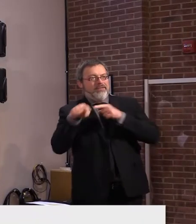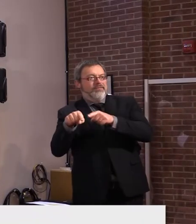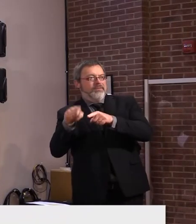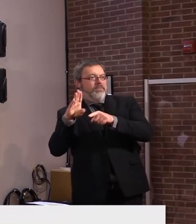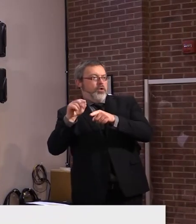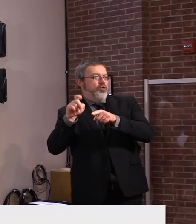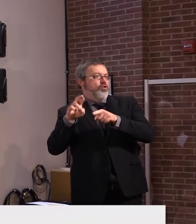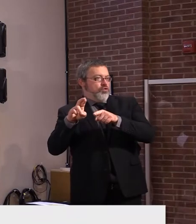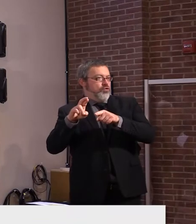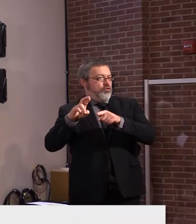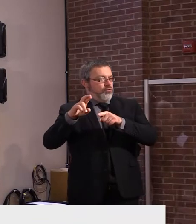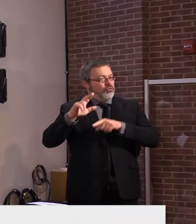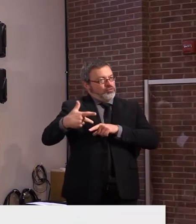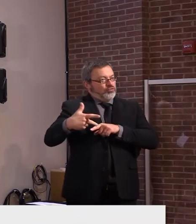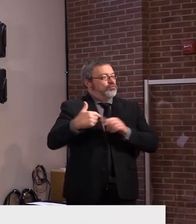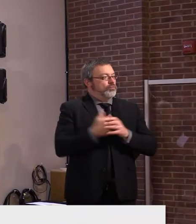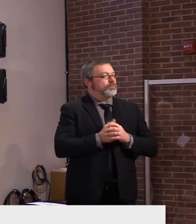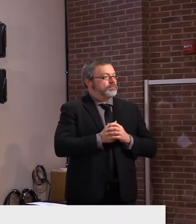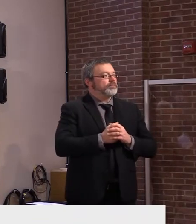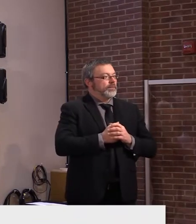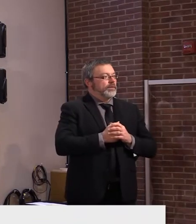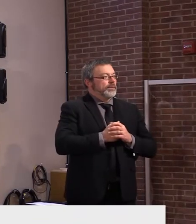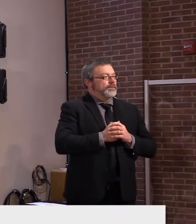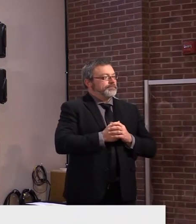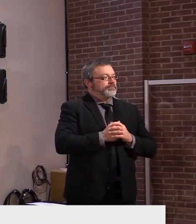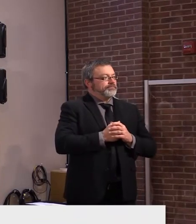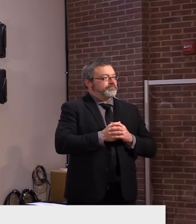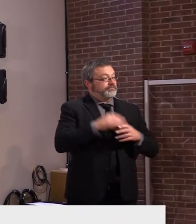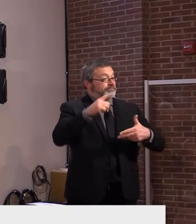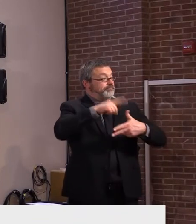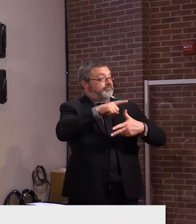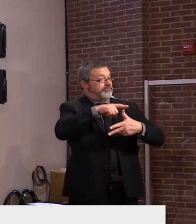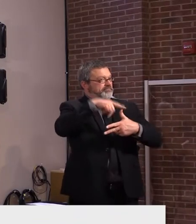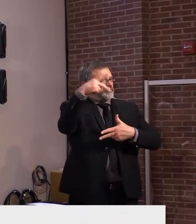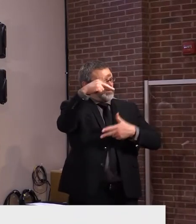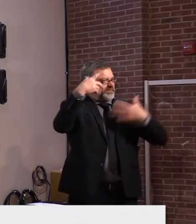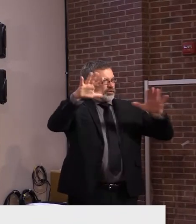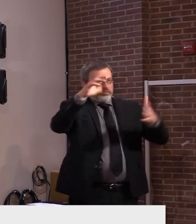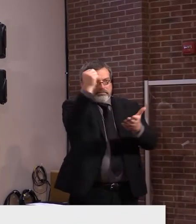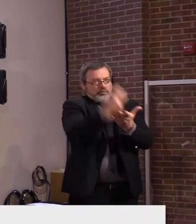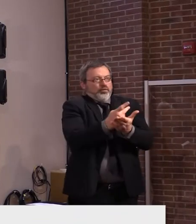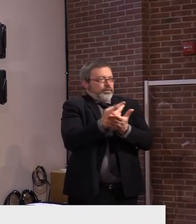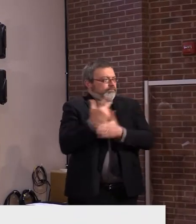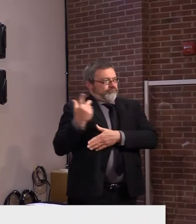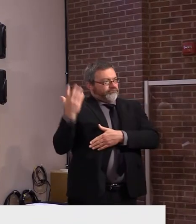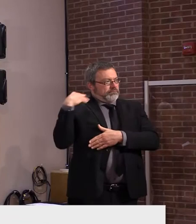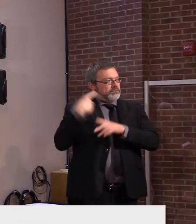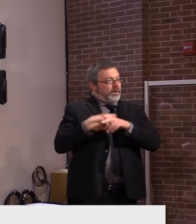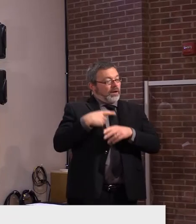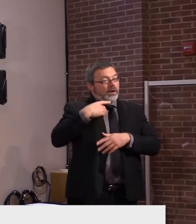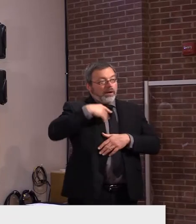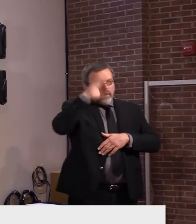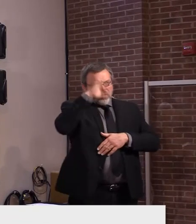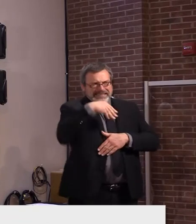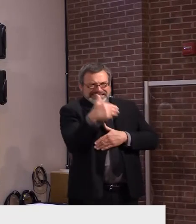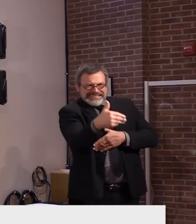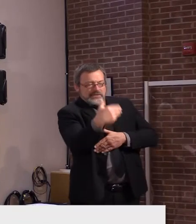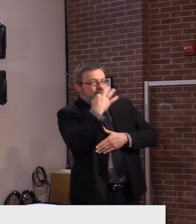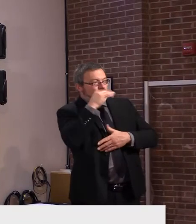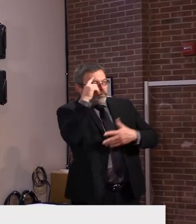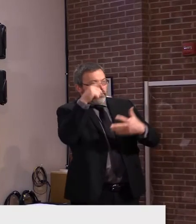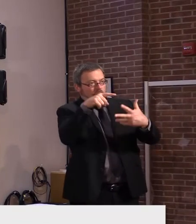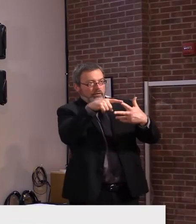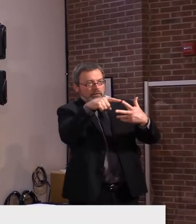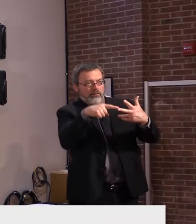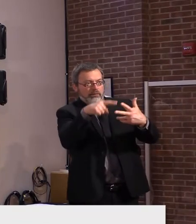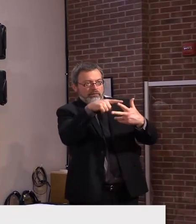J&J in the coming weeks, so be on the lookout for that and sign up when it's time. Secretary Smith will talk more about vaccines